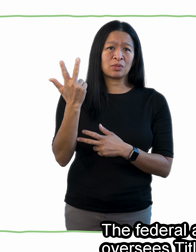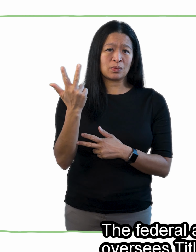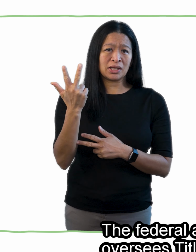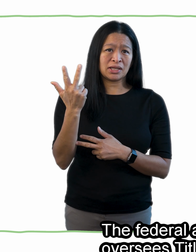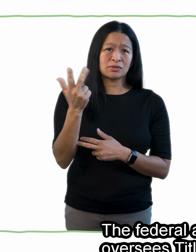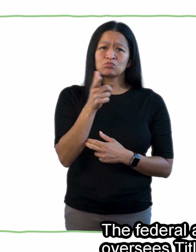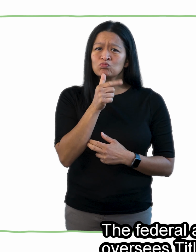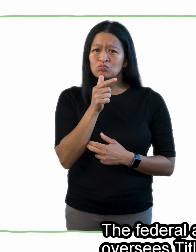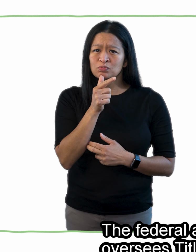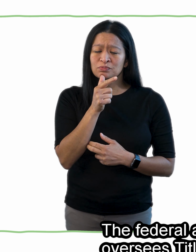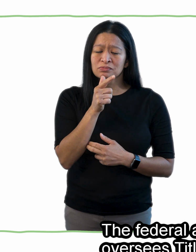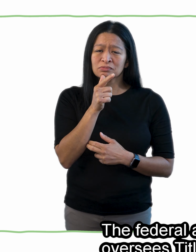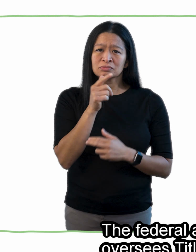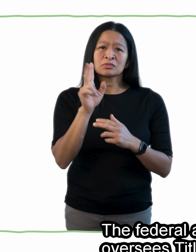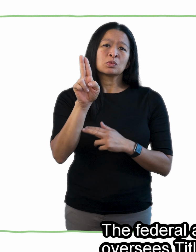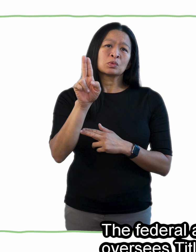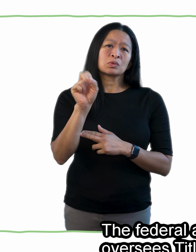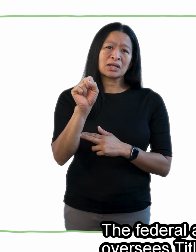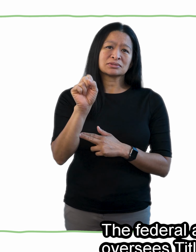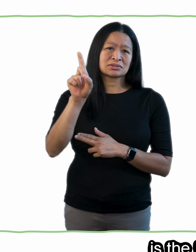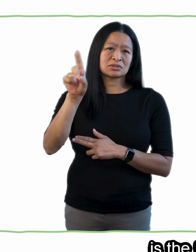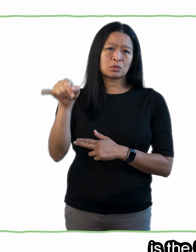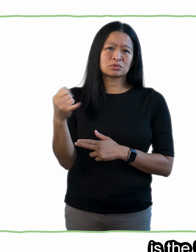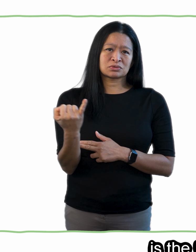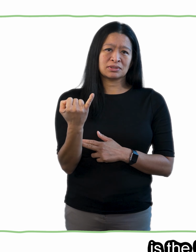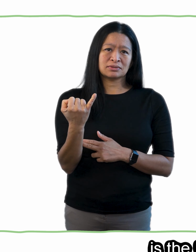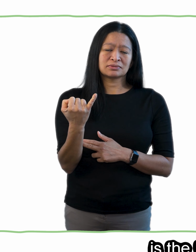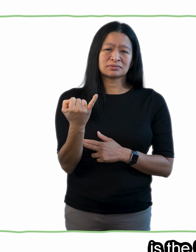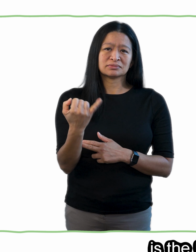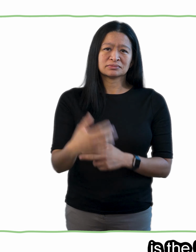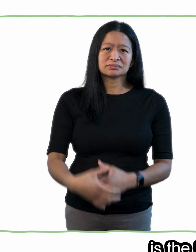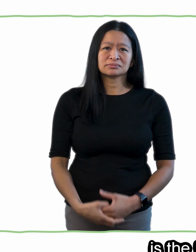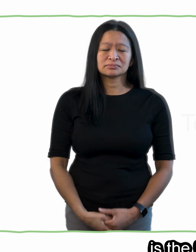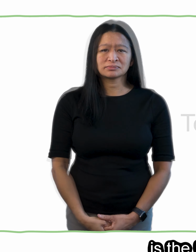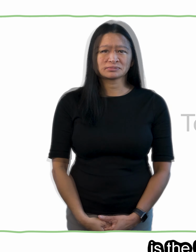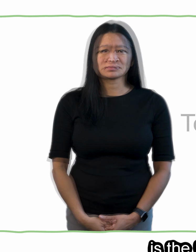oversees Title III of the ADA is the U.S. DOJ.